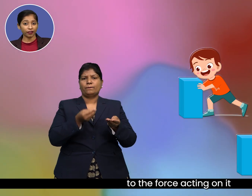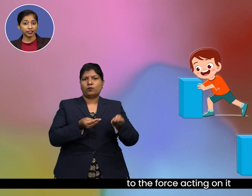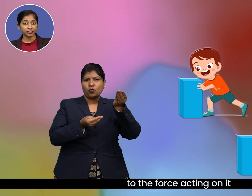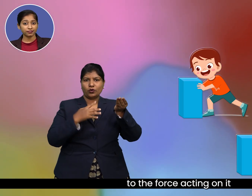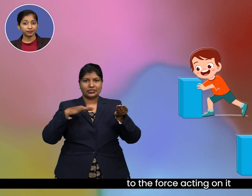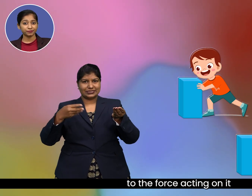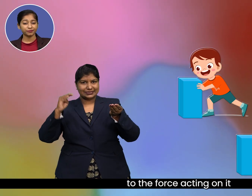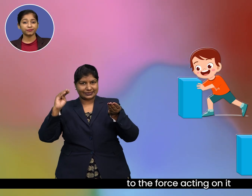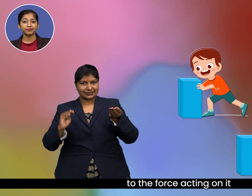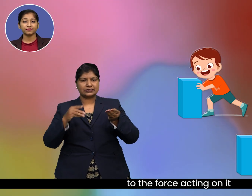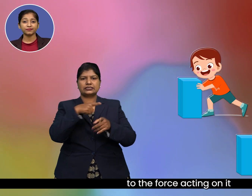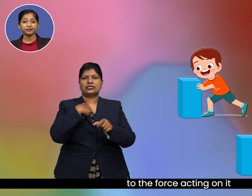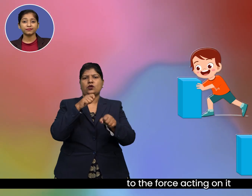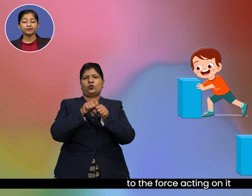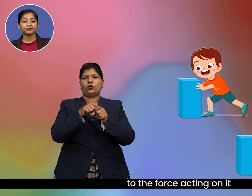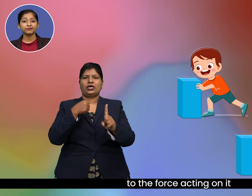acting on it